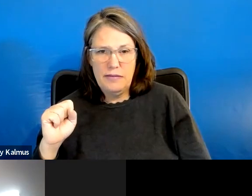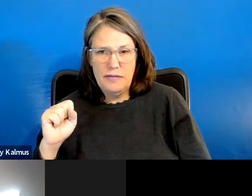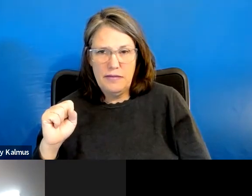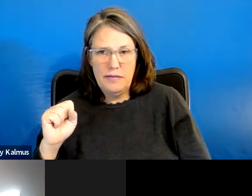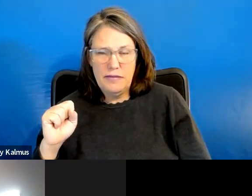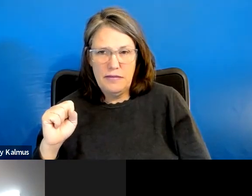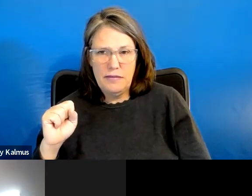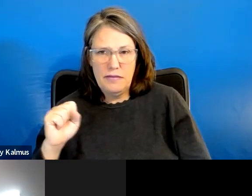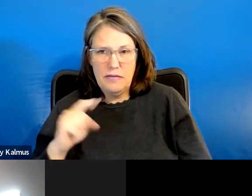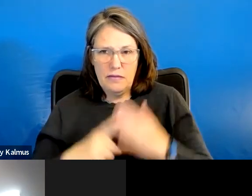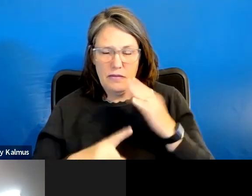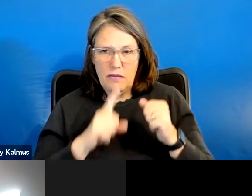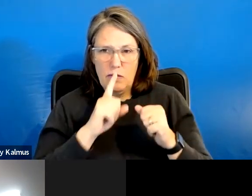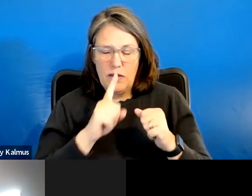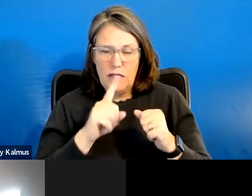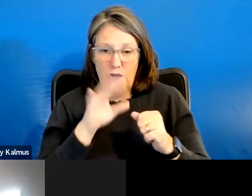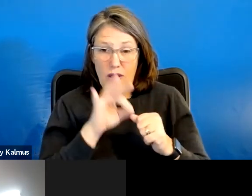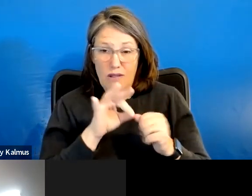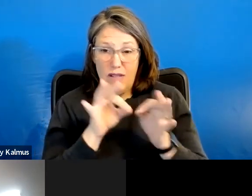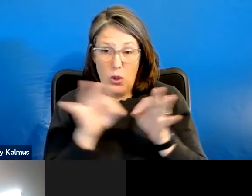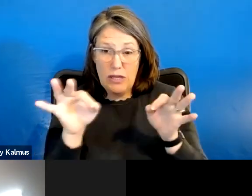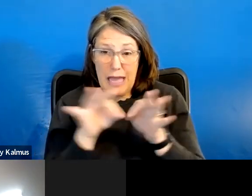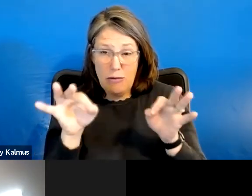What is closed caption?